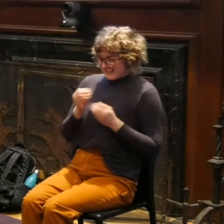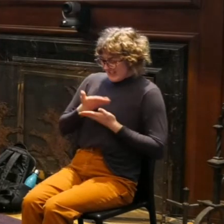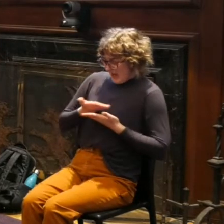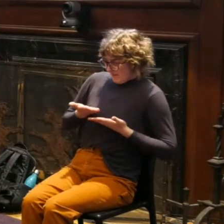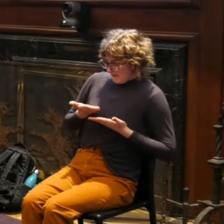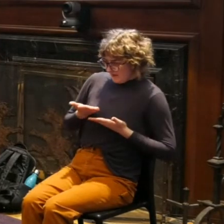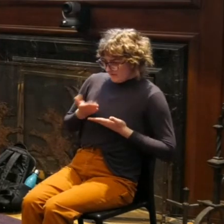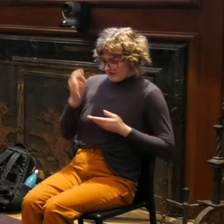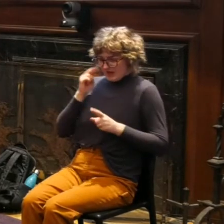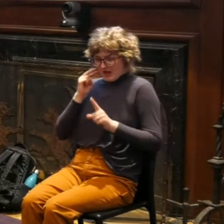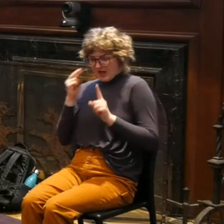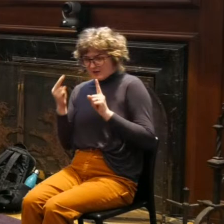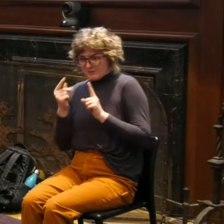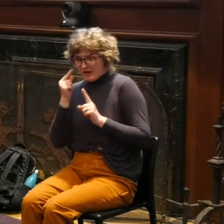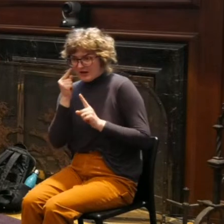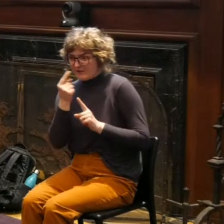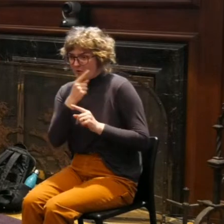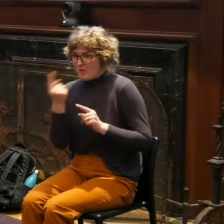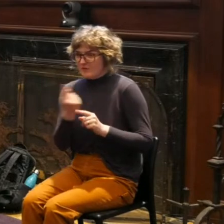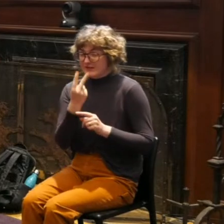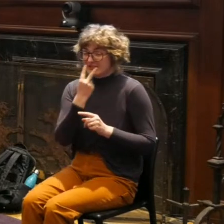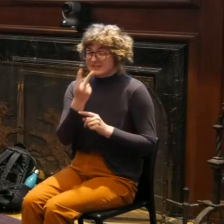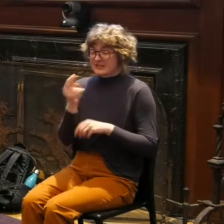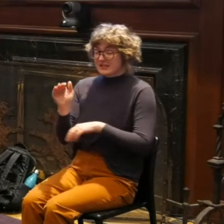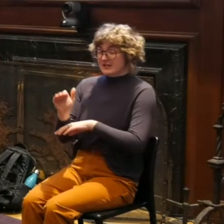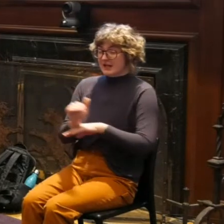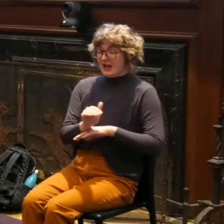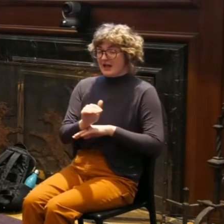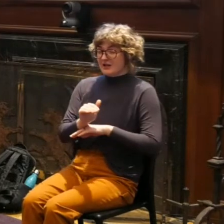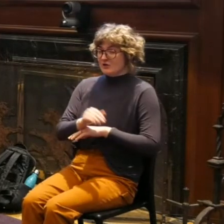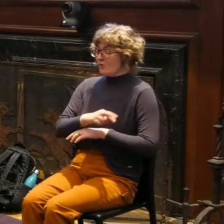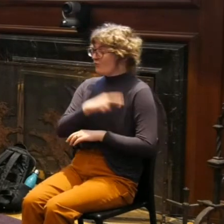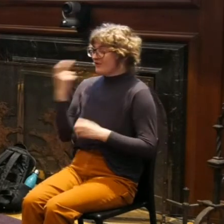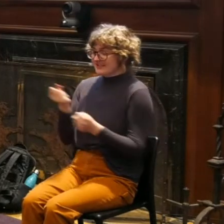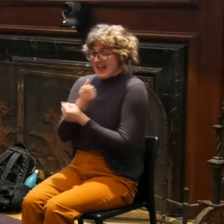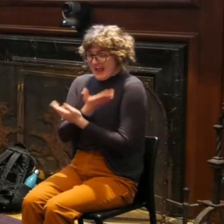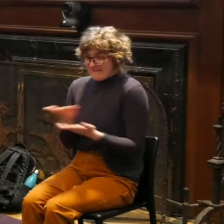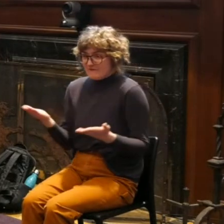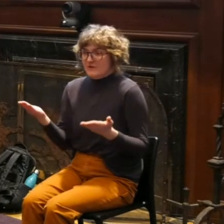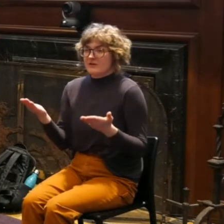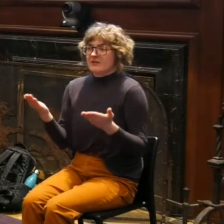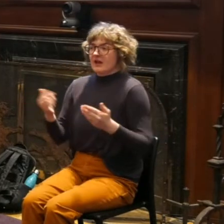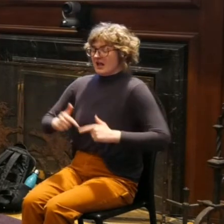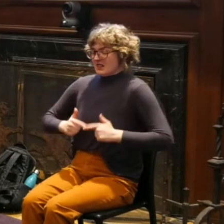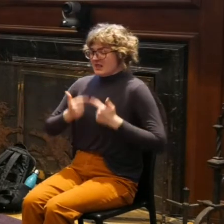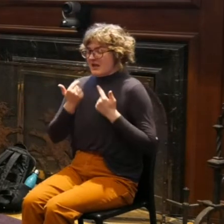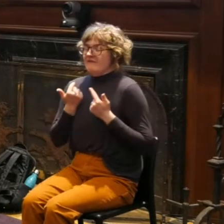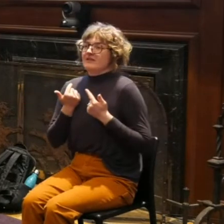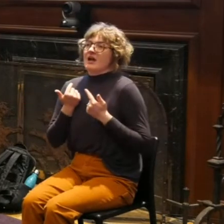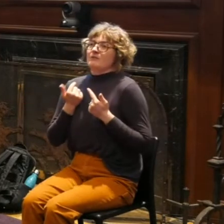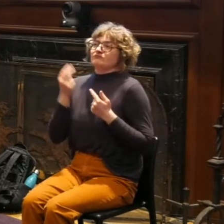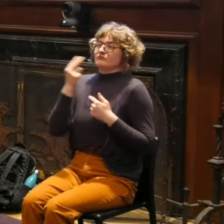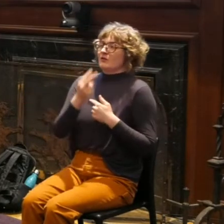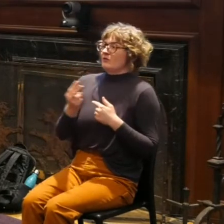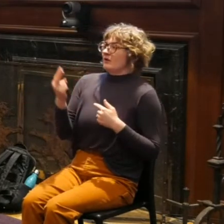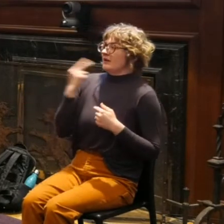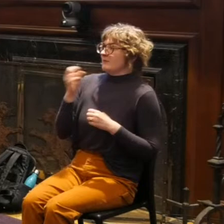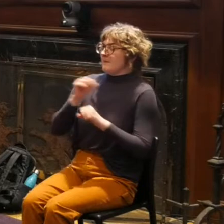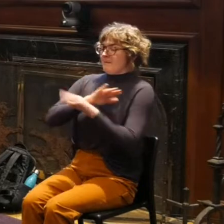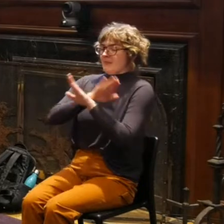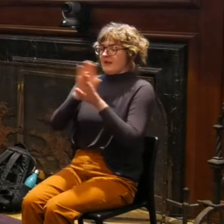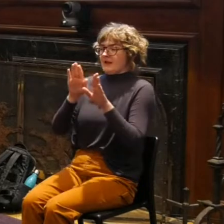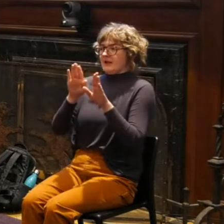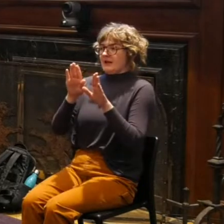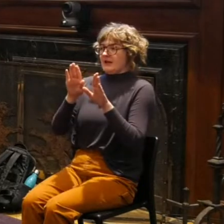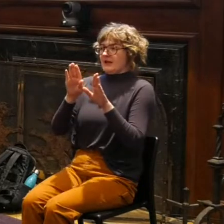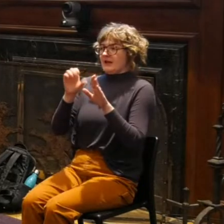Don't eyes behind their lids see only night? One must risk it all to catch the wink, a lifetime of regret in just a blink. My name is Cassiopeia. None of you could